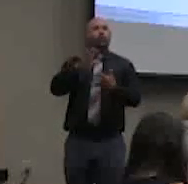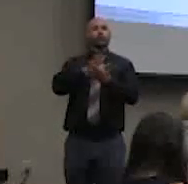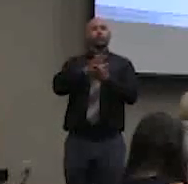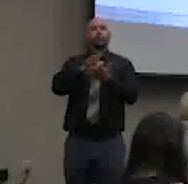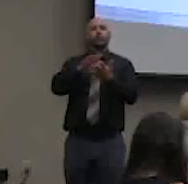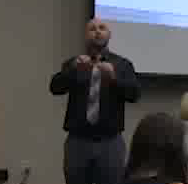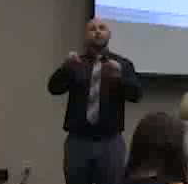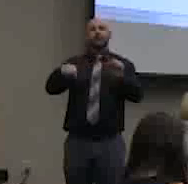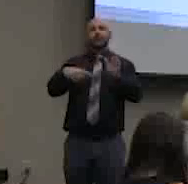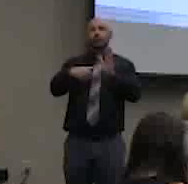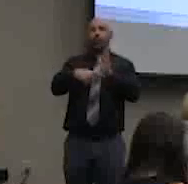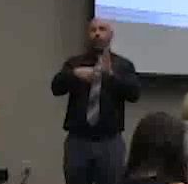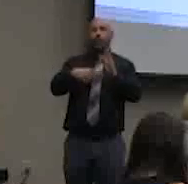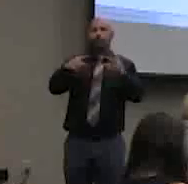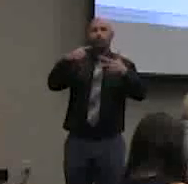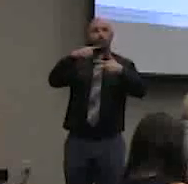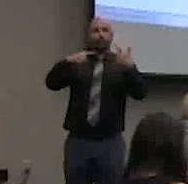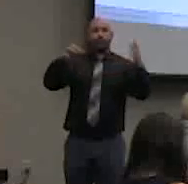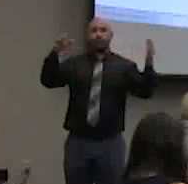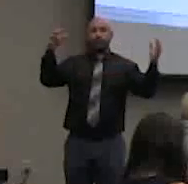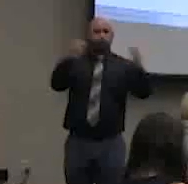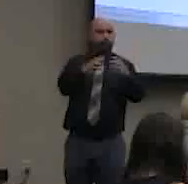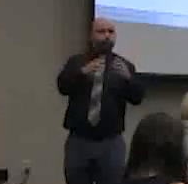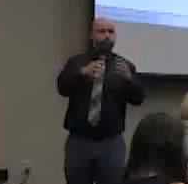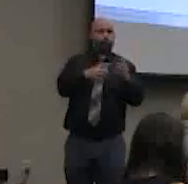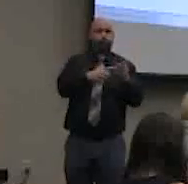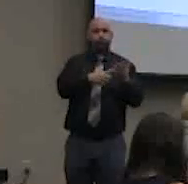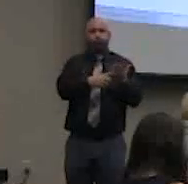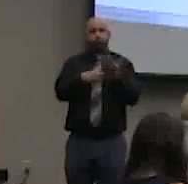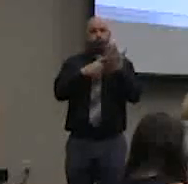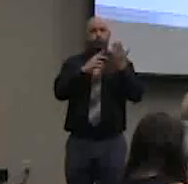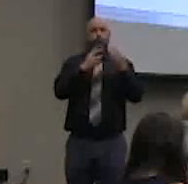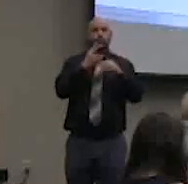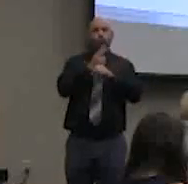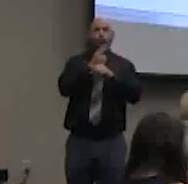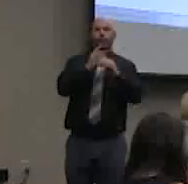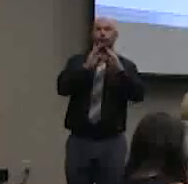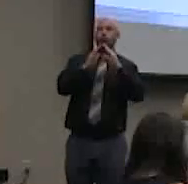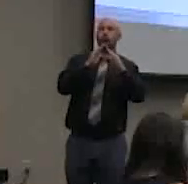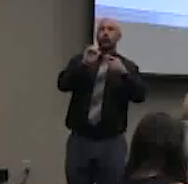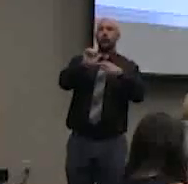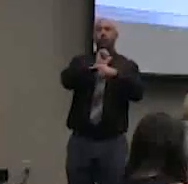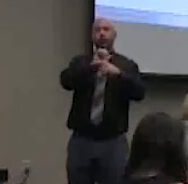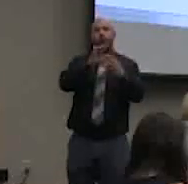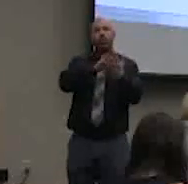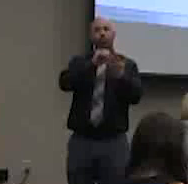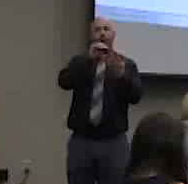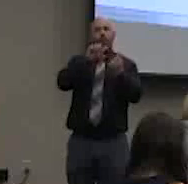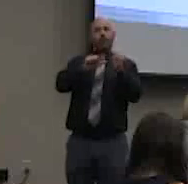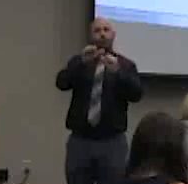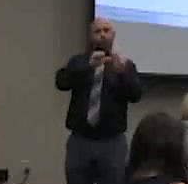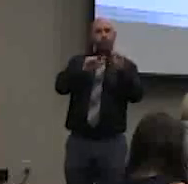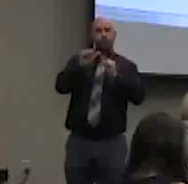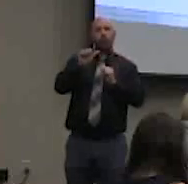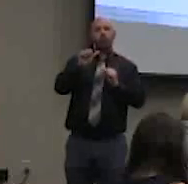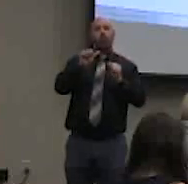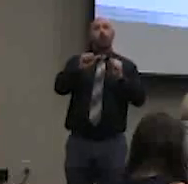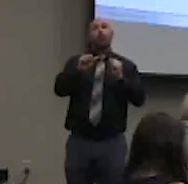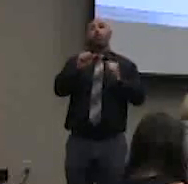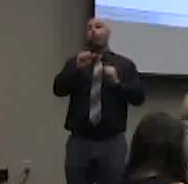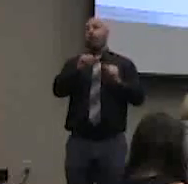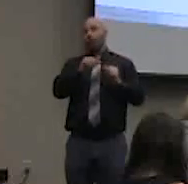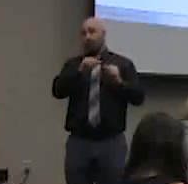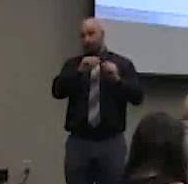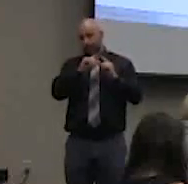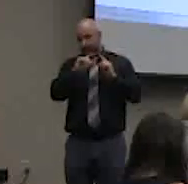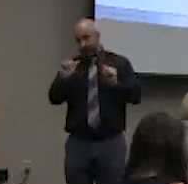representatives coming together, and really using it as a community of practice to learn together. But in addition to that, we've already